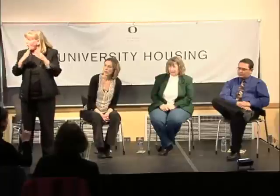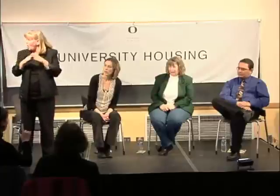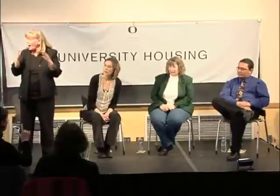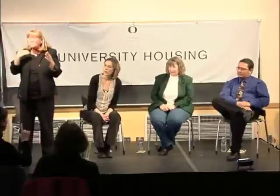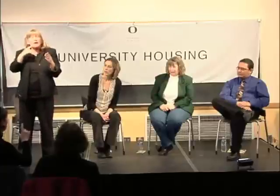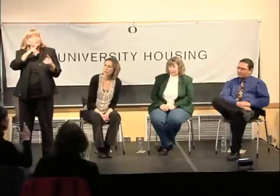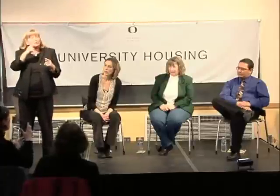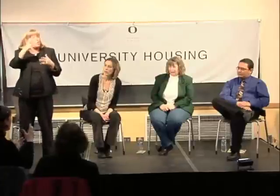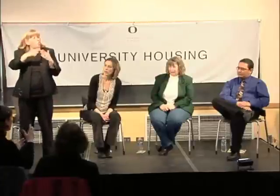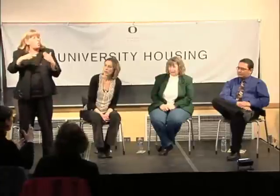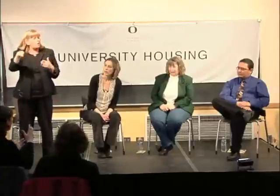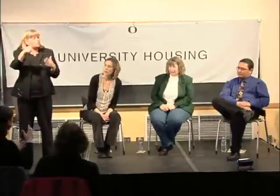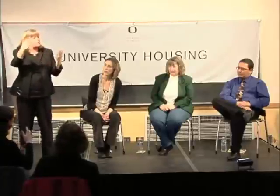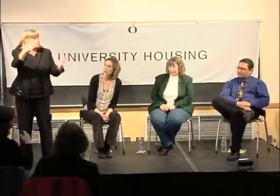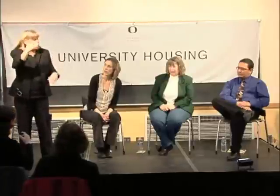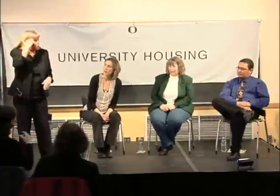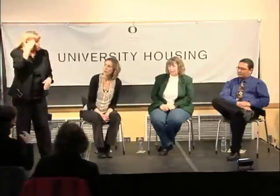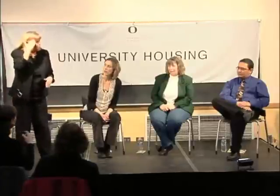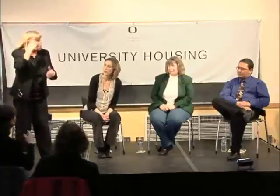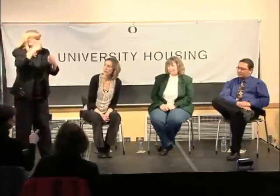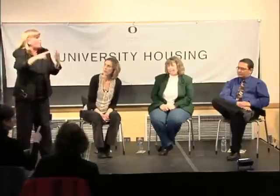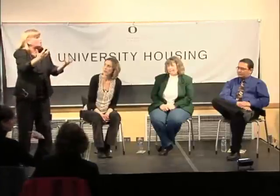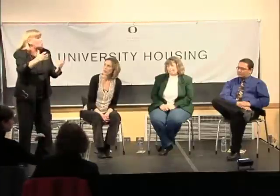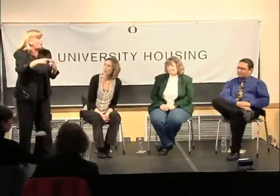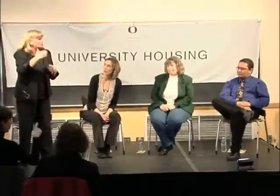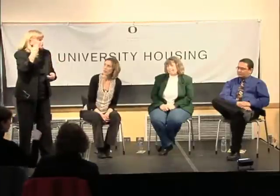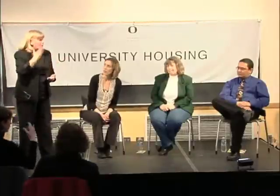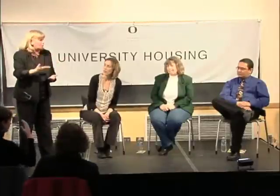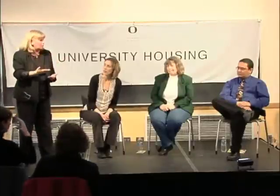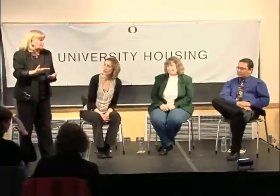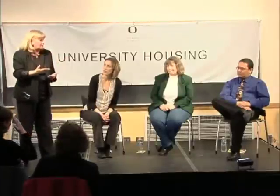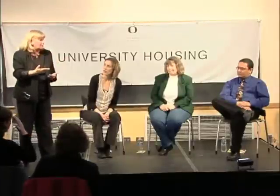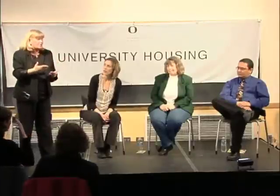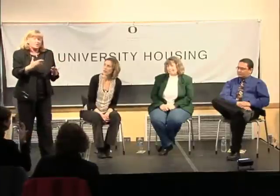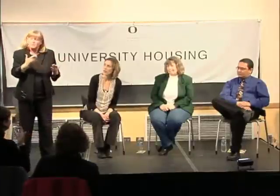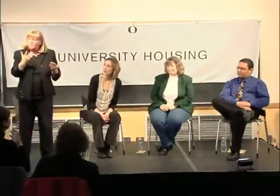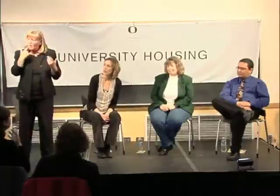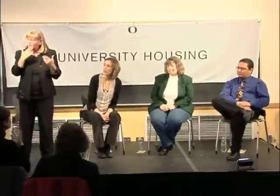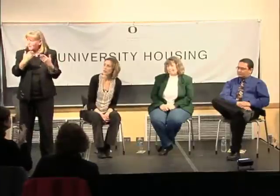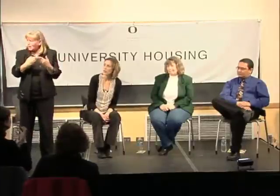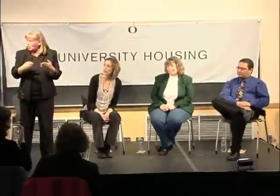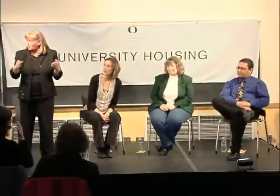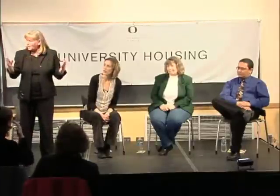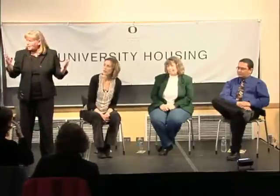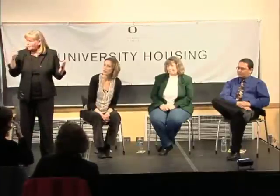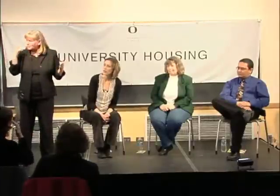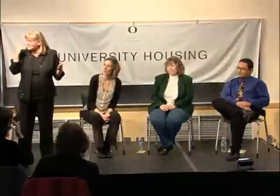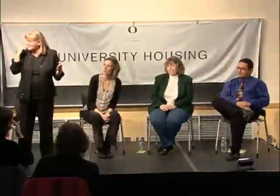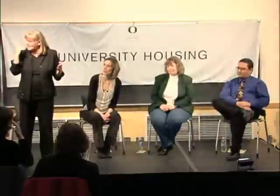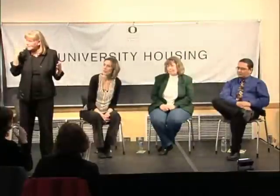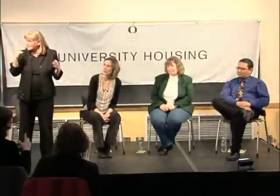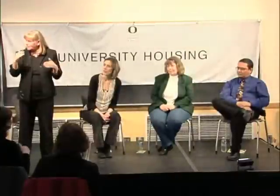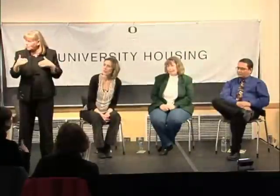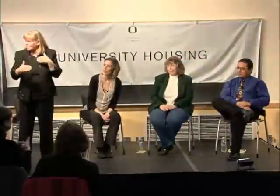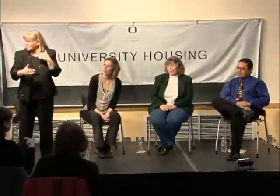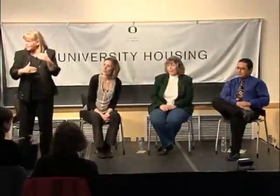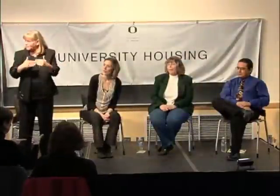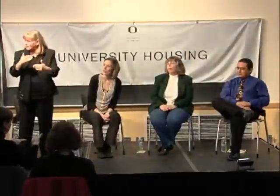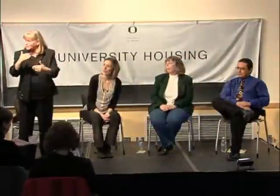I'm not sure what you know or what you want to know. So why don't I open that up and see if we can get things